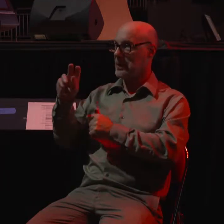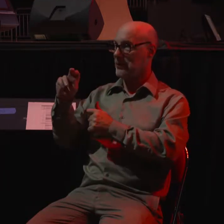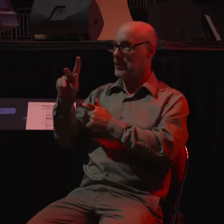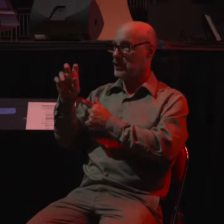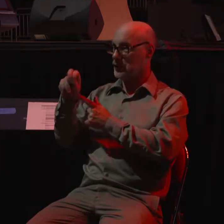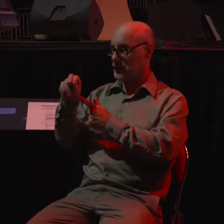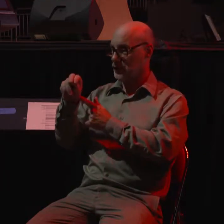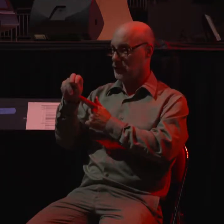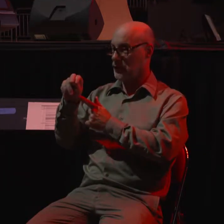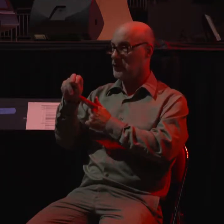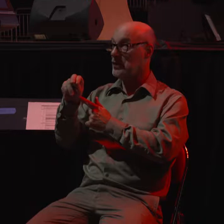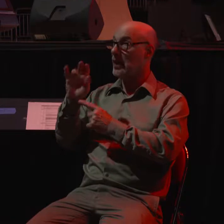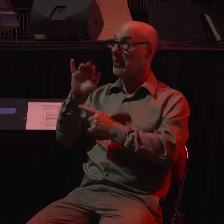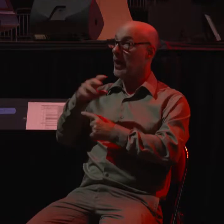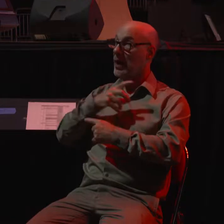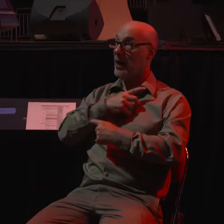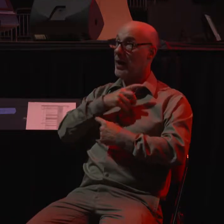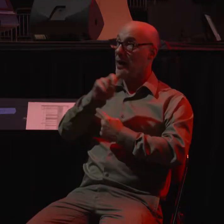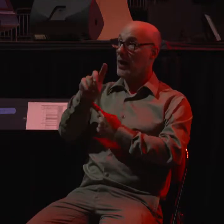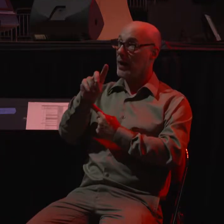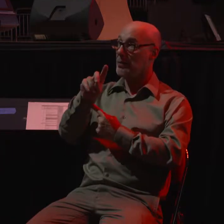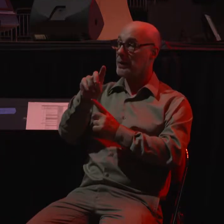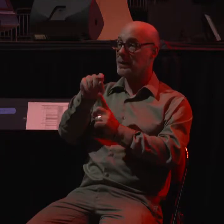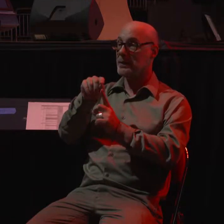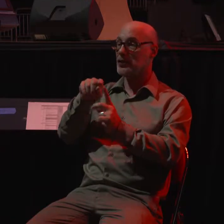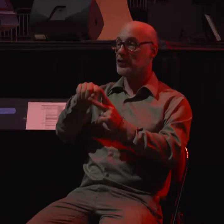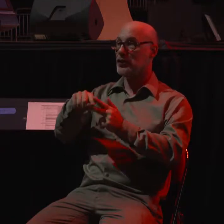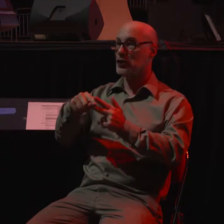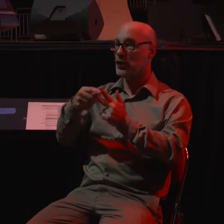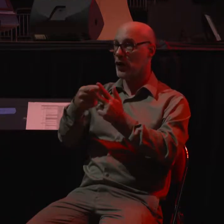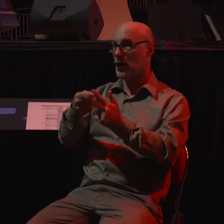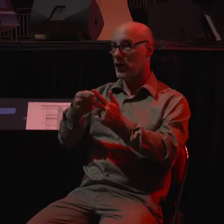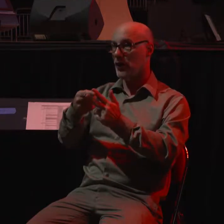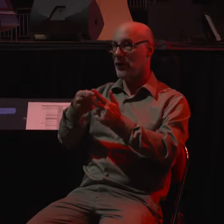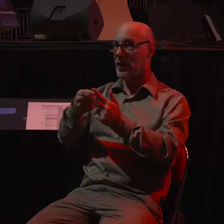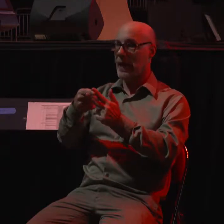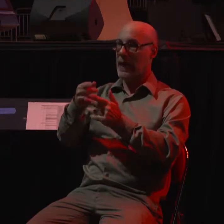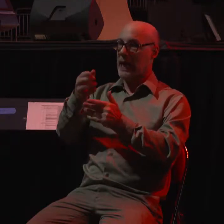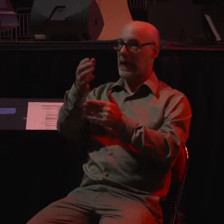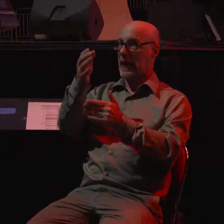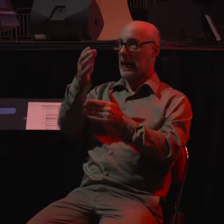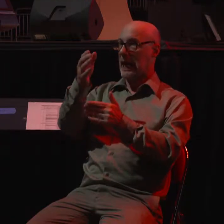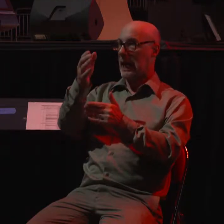a denomination that came together at the end of the 19th century